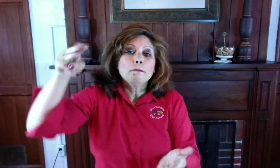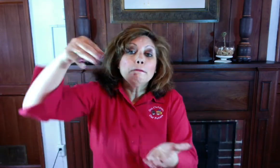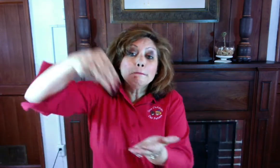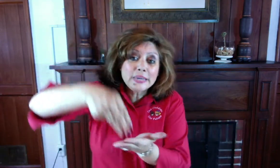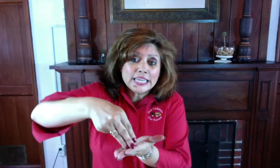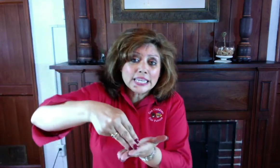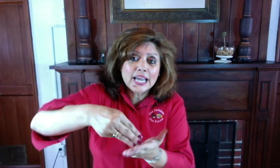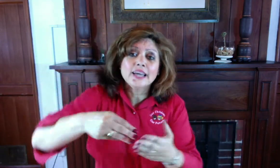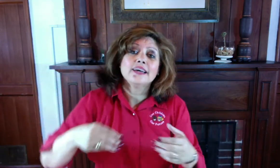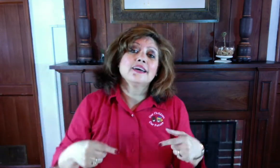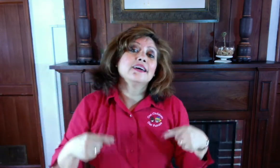1000